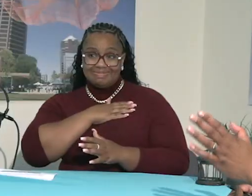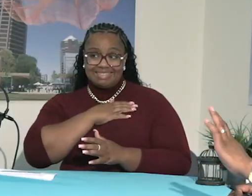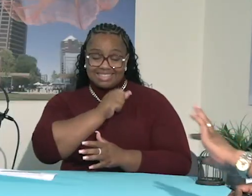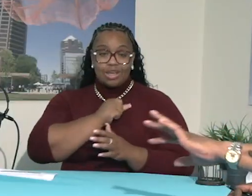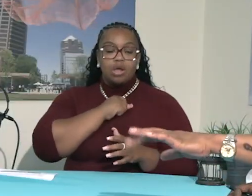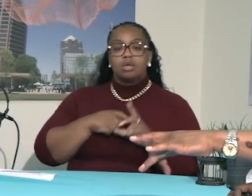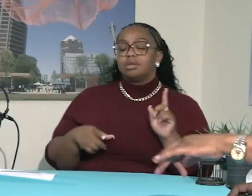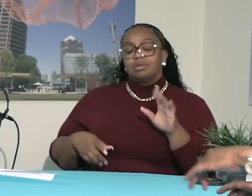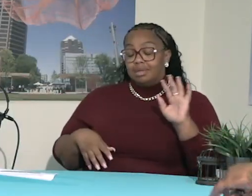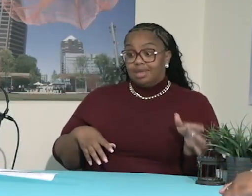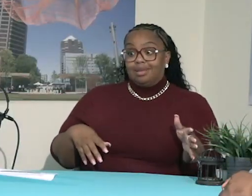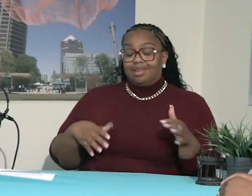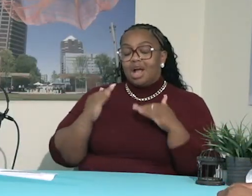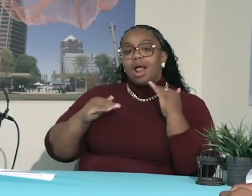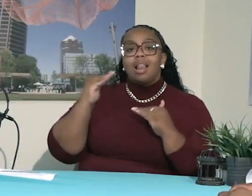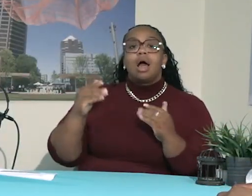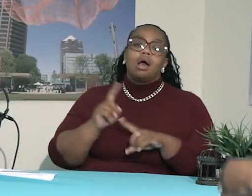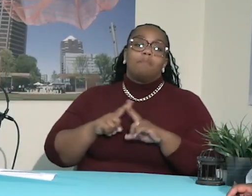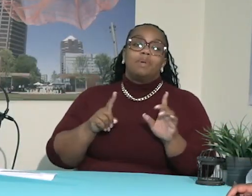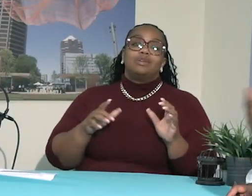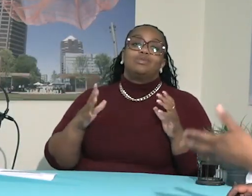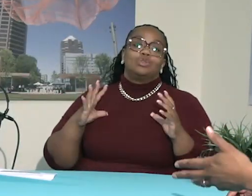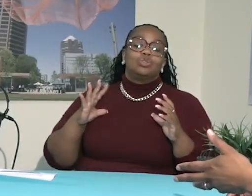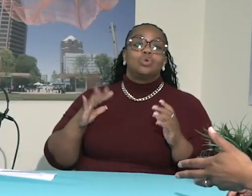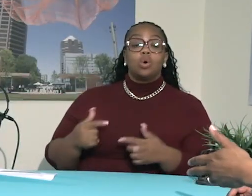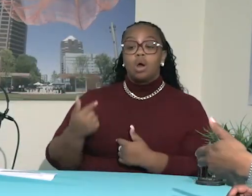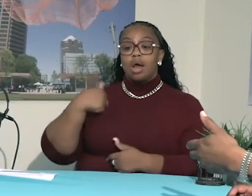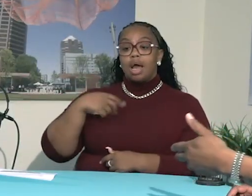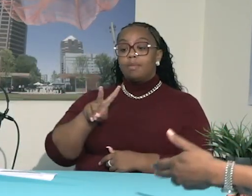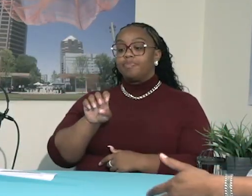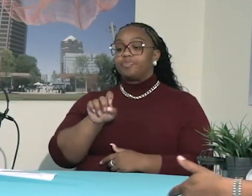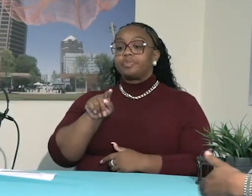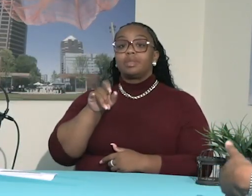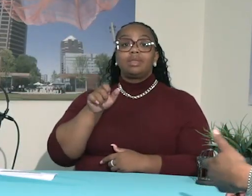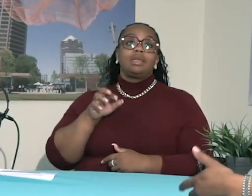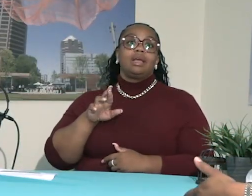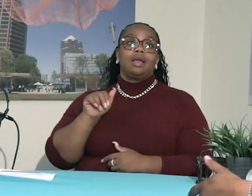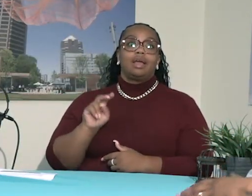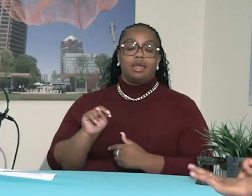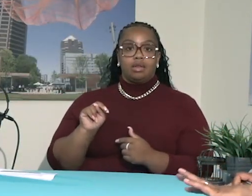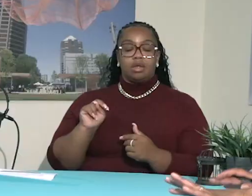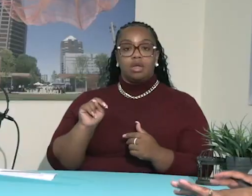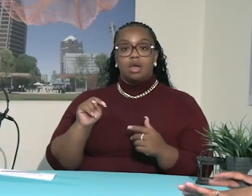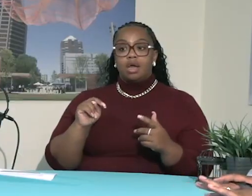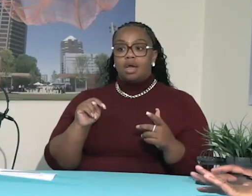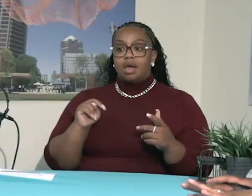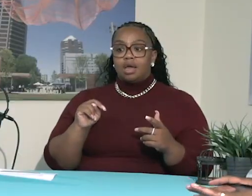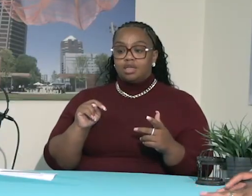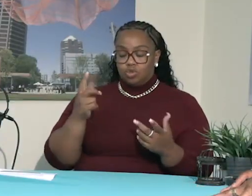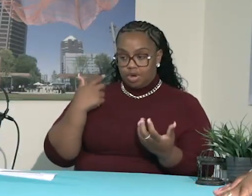But I'm a veteran, so that piqued my interest there. Yes. And have you heard any feel-good stories, or how have people that have